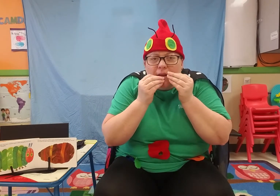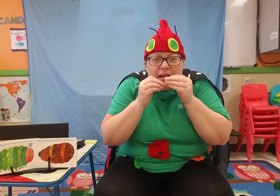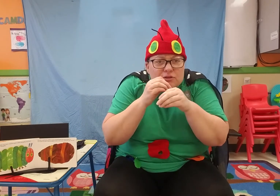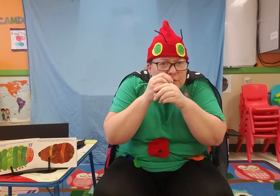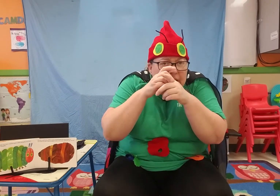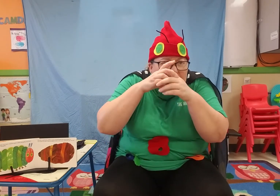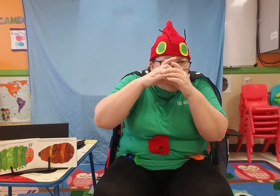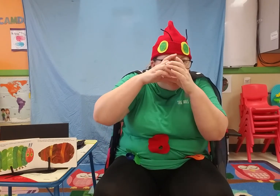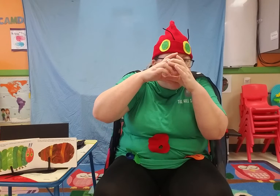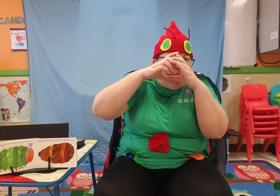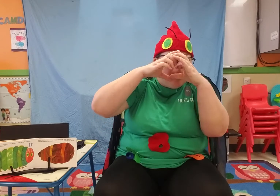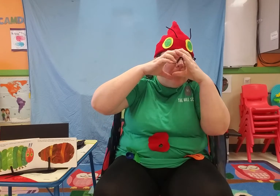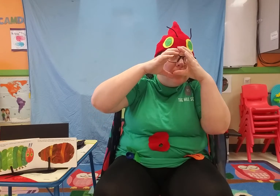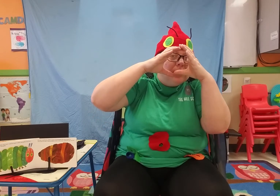his way out through a hole.